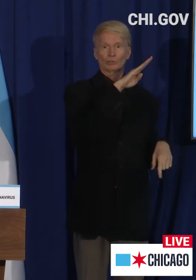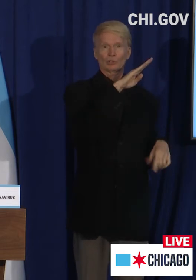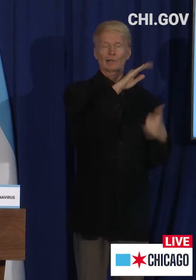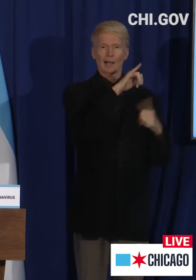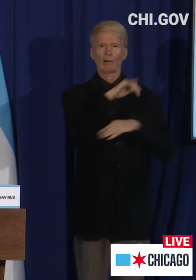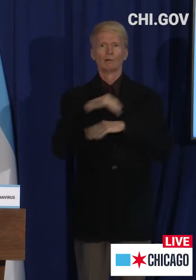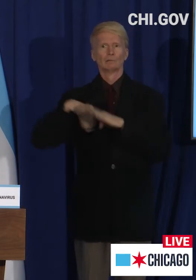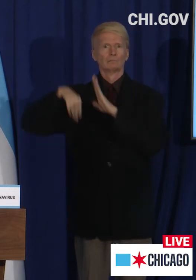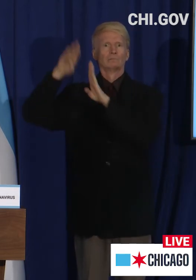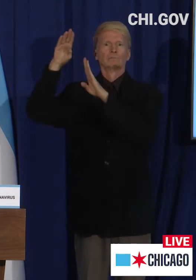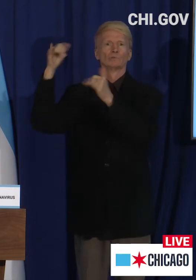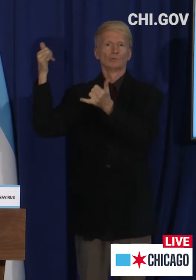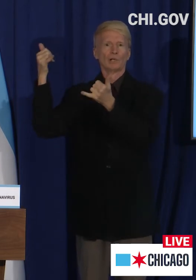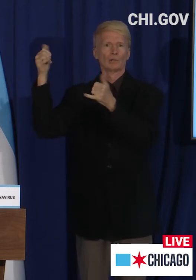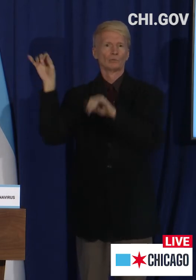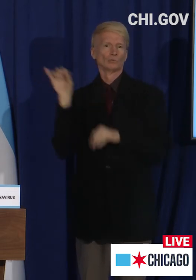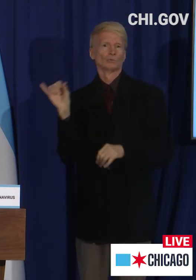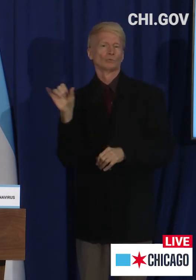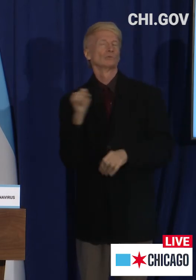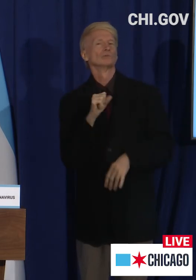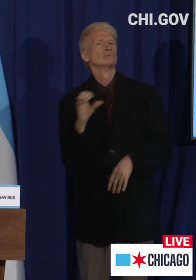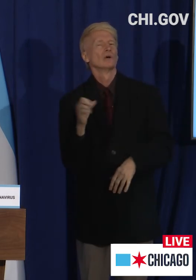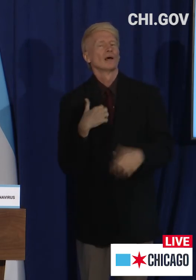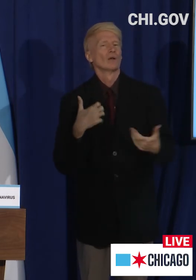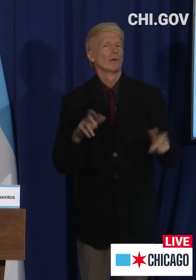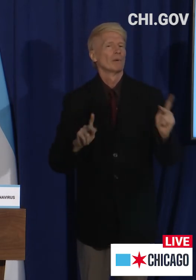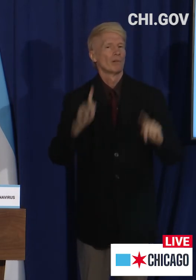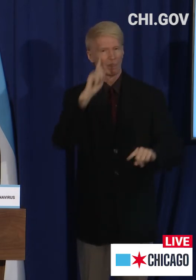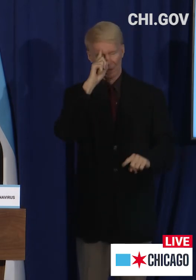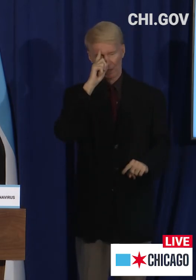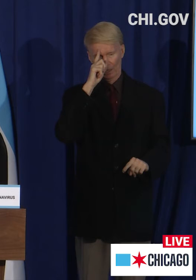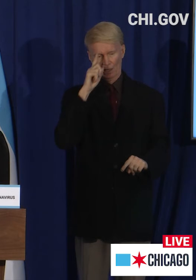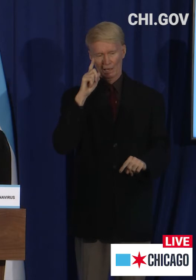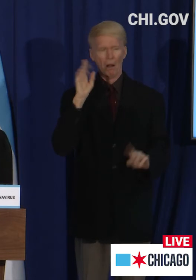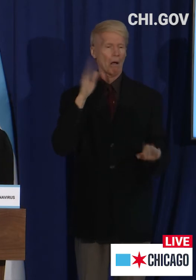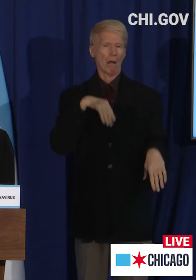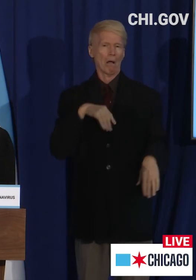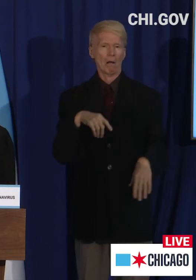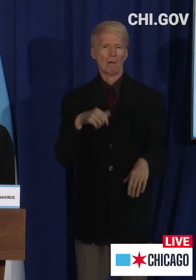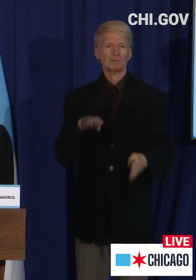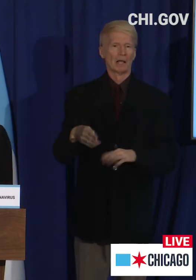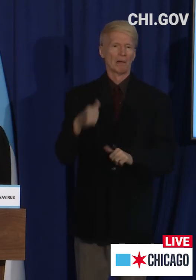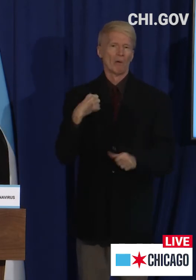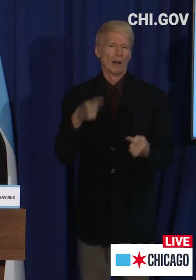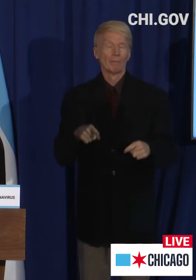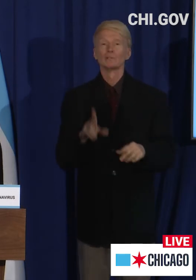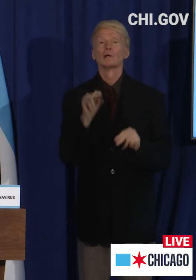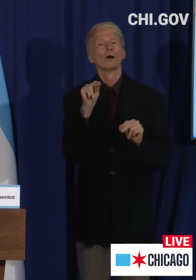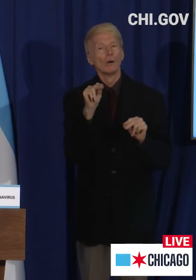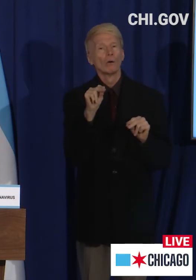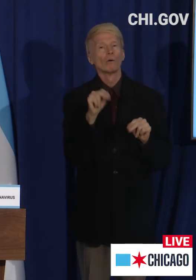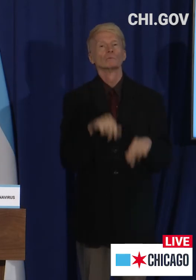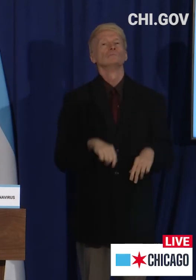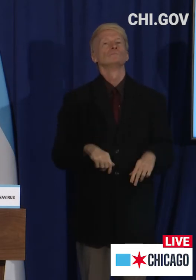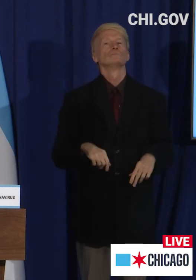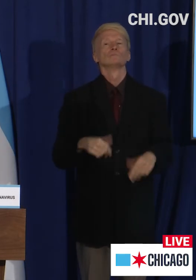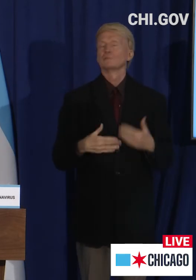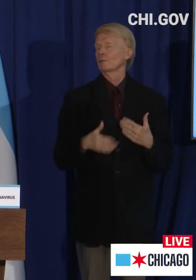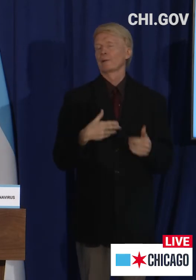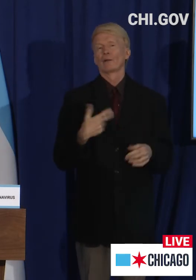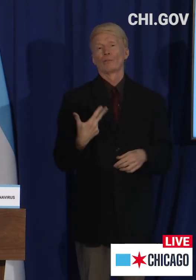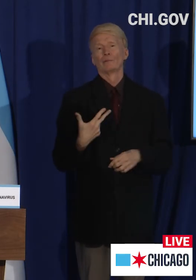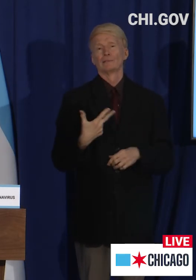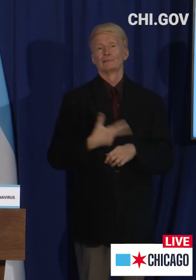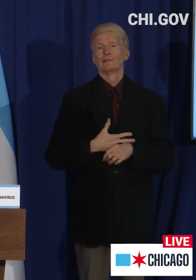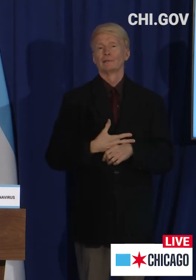I do not want people thinking that people are not going to die from this surge of COVID. Even if we're averaging 3